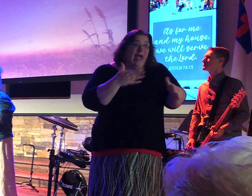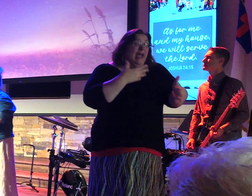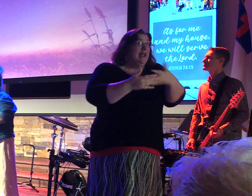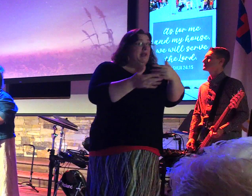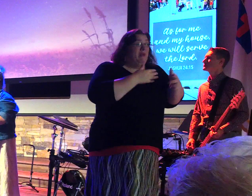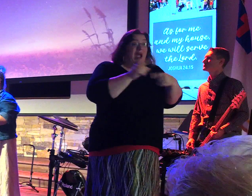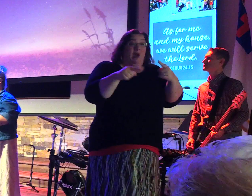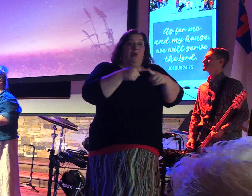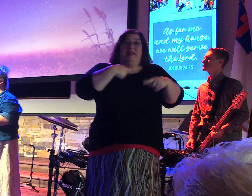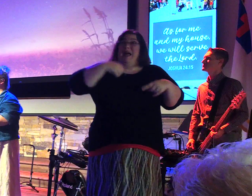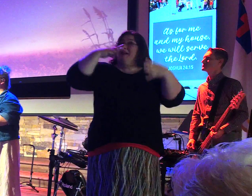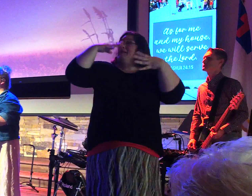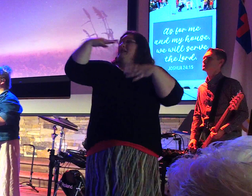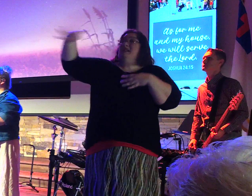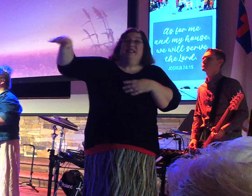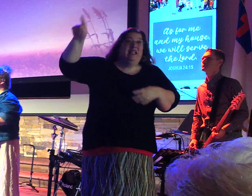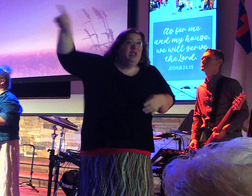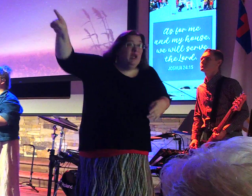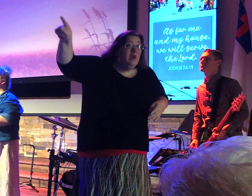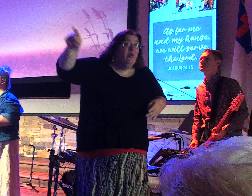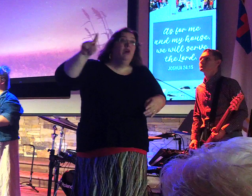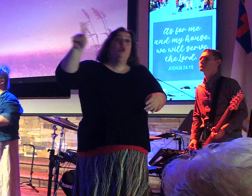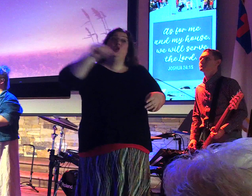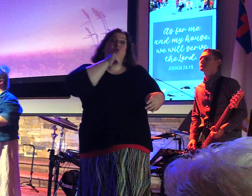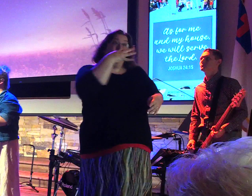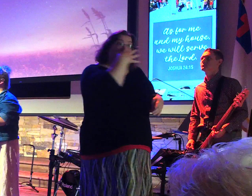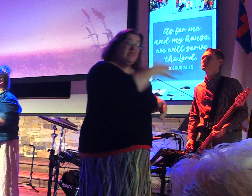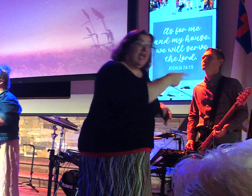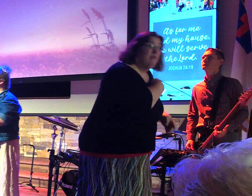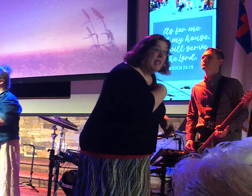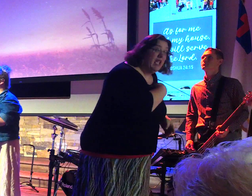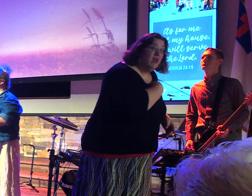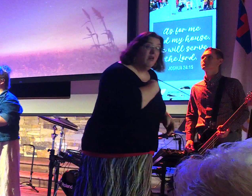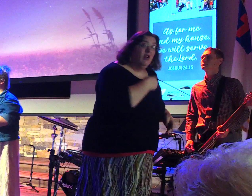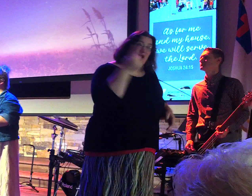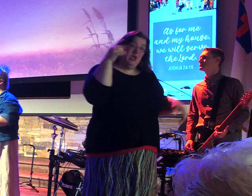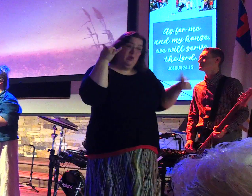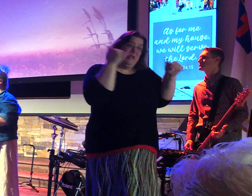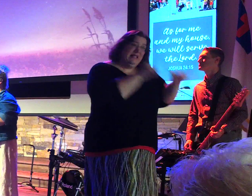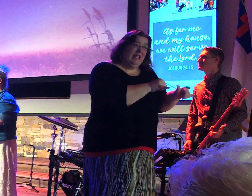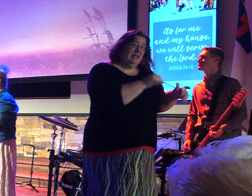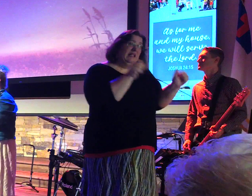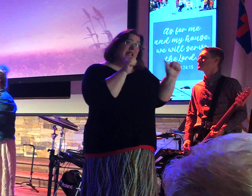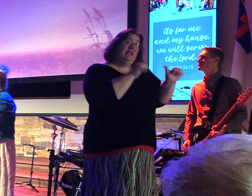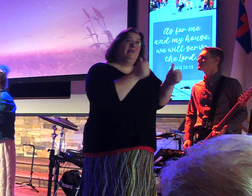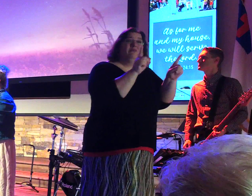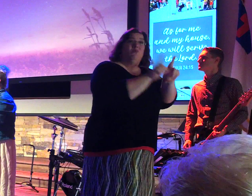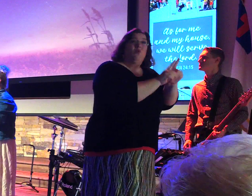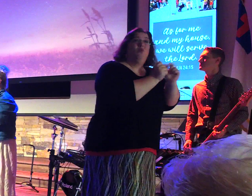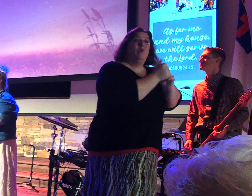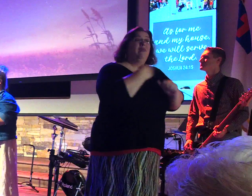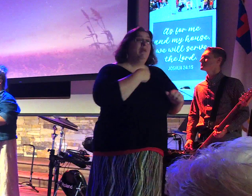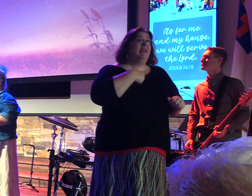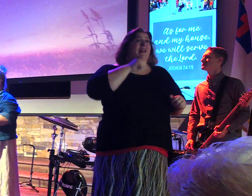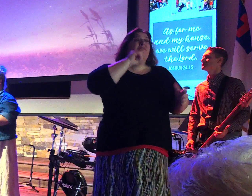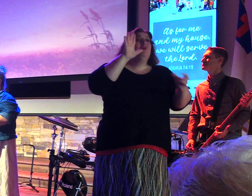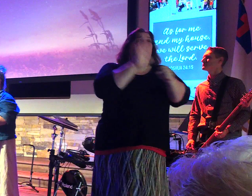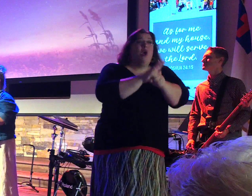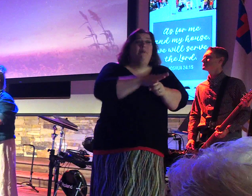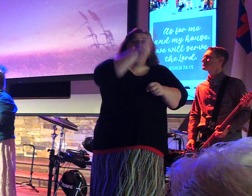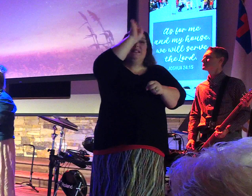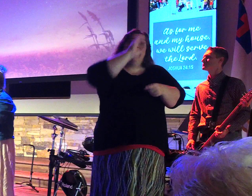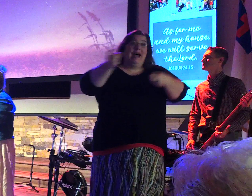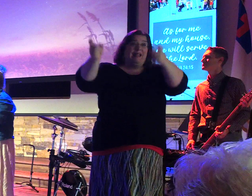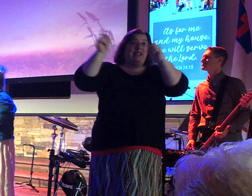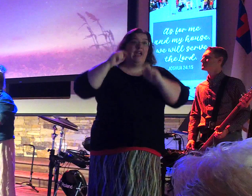even when I forsake, you don't. That's the truth. That's the promise that God has placed upon us, that no